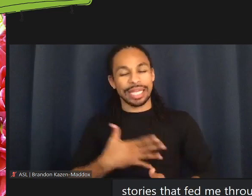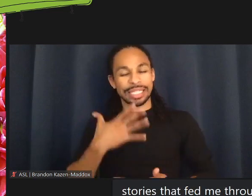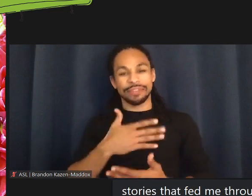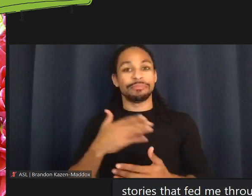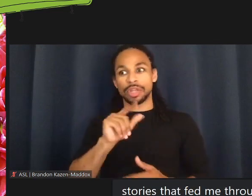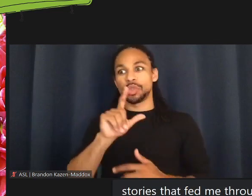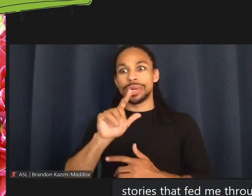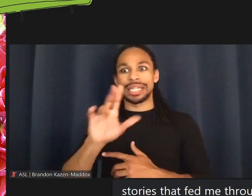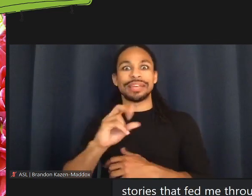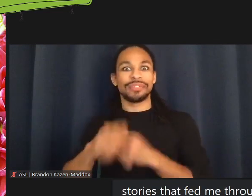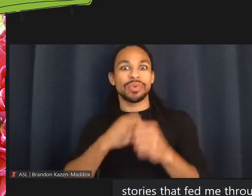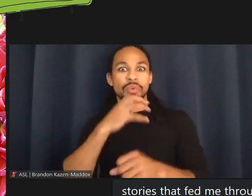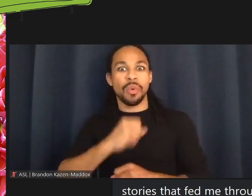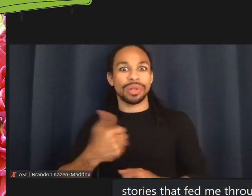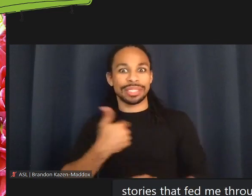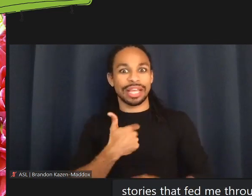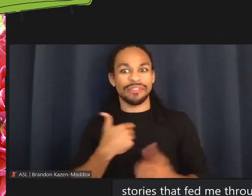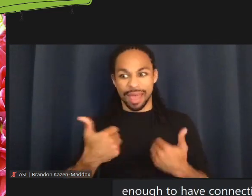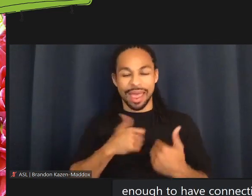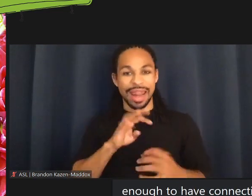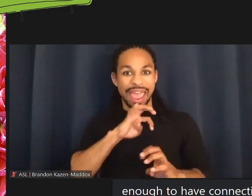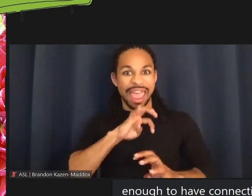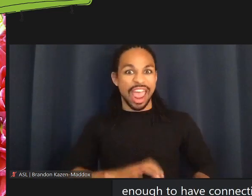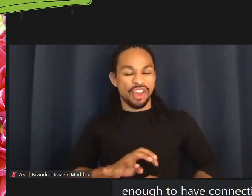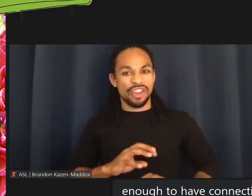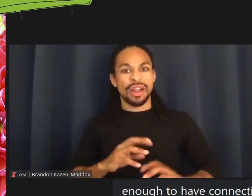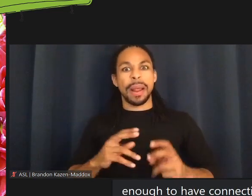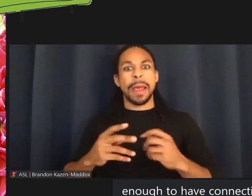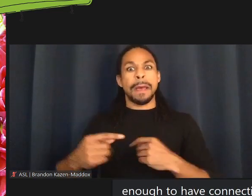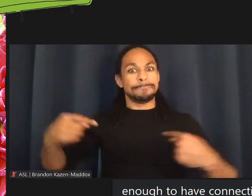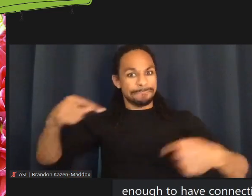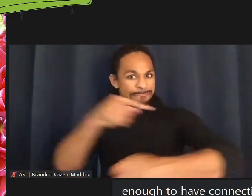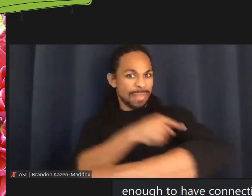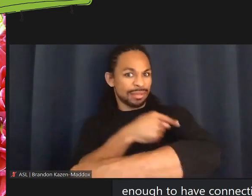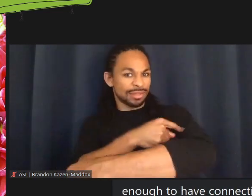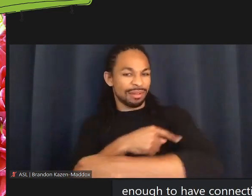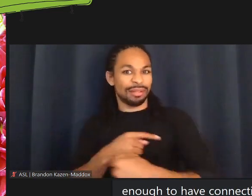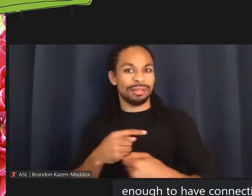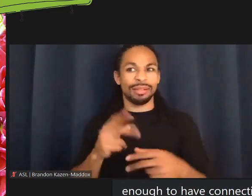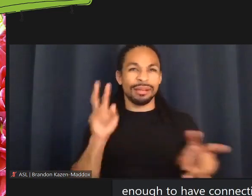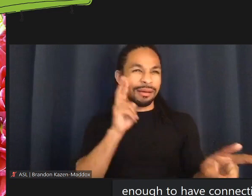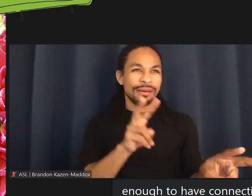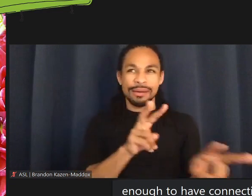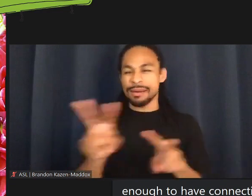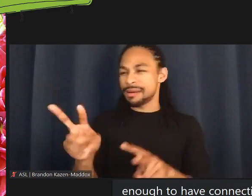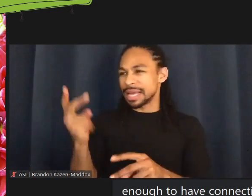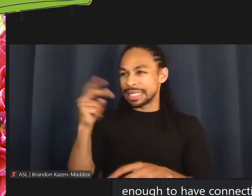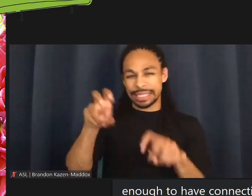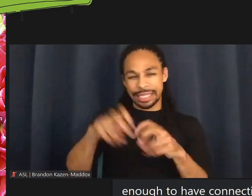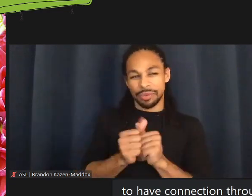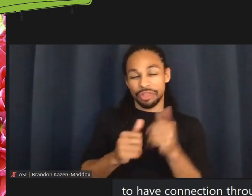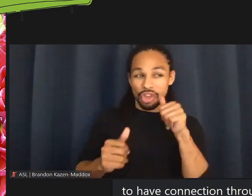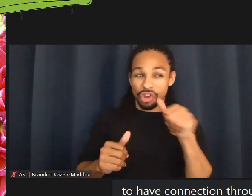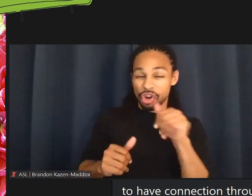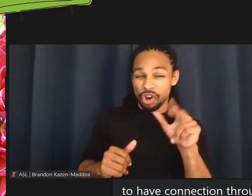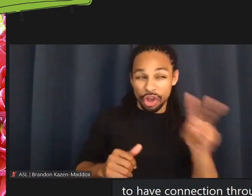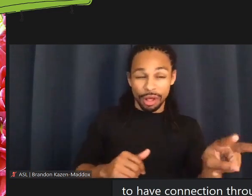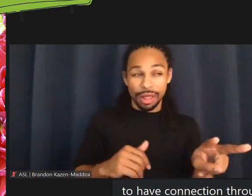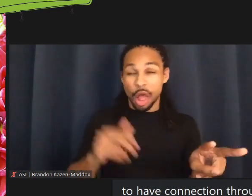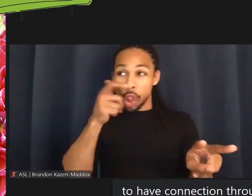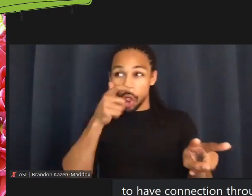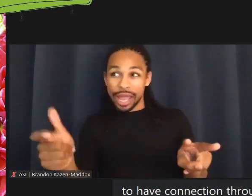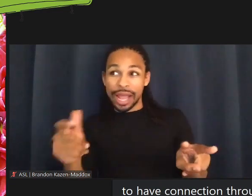and muscle, the places she watched bitterly. Sitting with the girl who is the core of the boy, we integrate him and her.